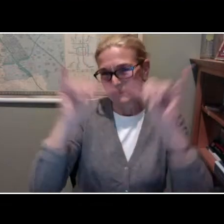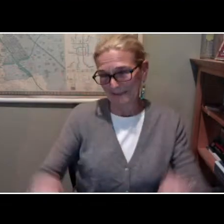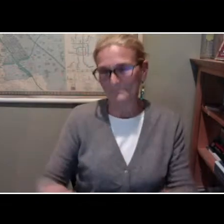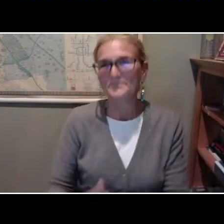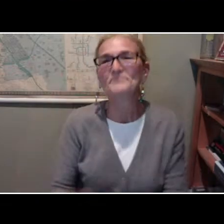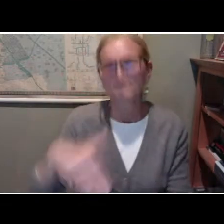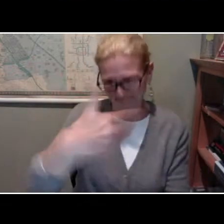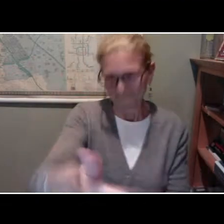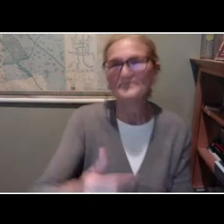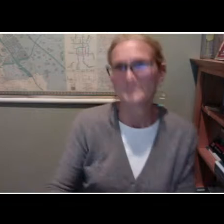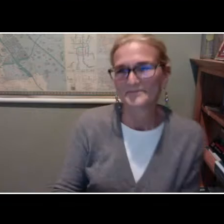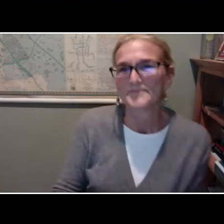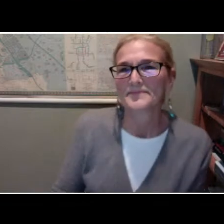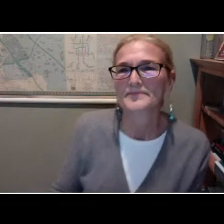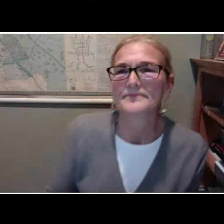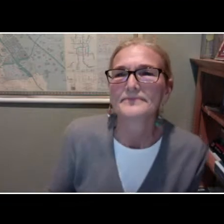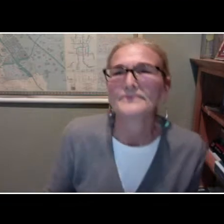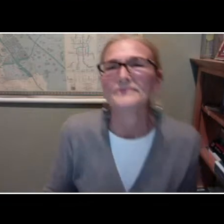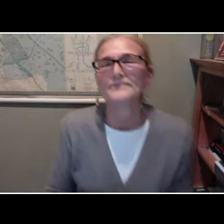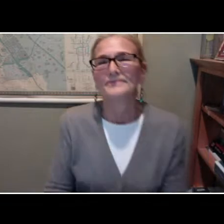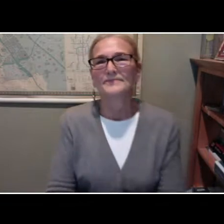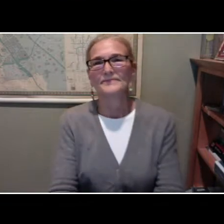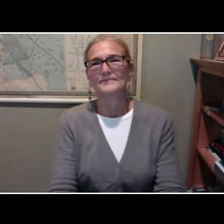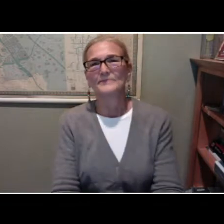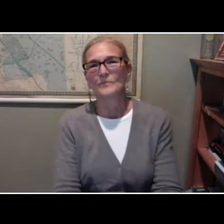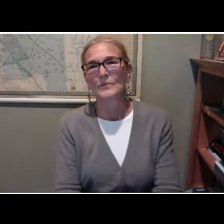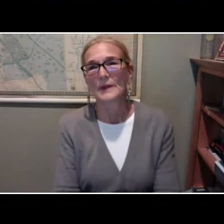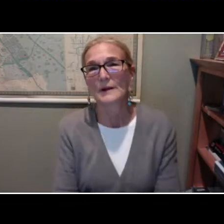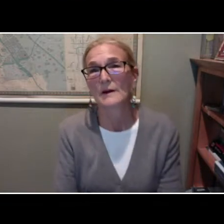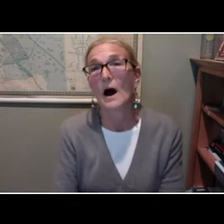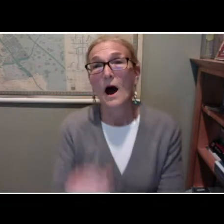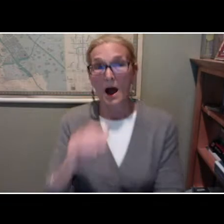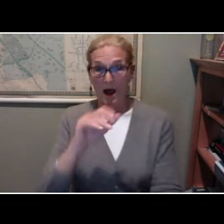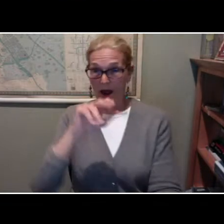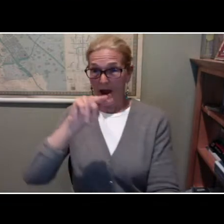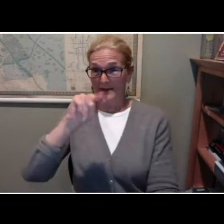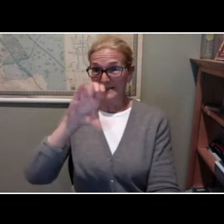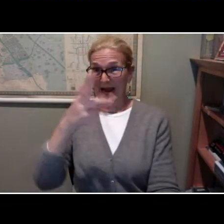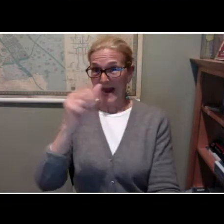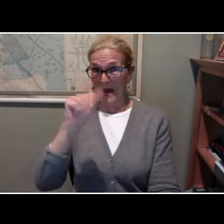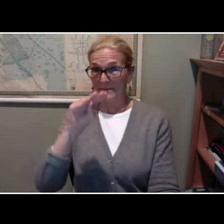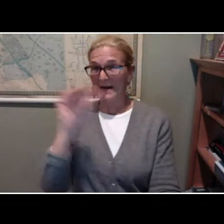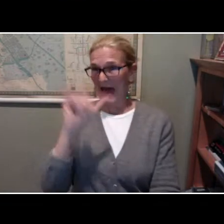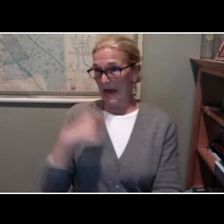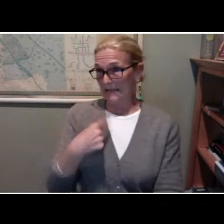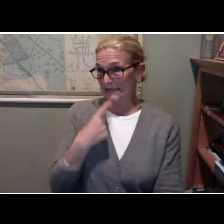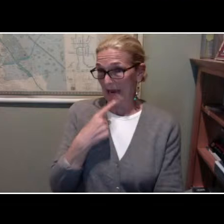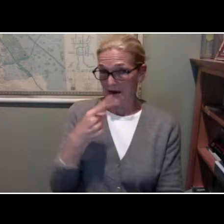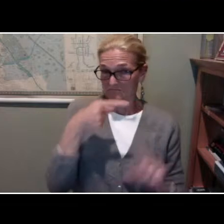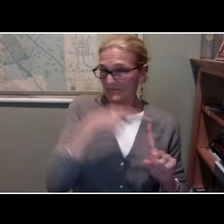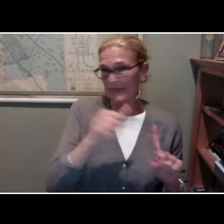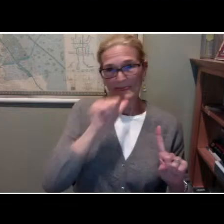And they are really ringleaders for the educational system's policies.